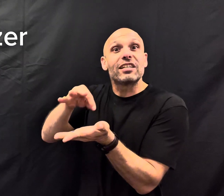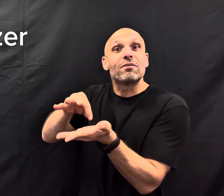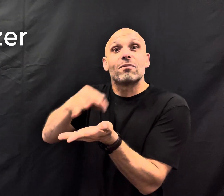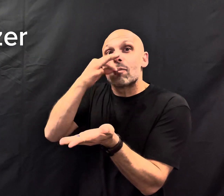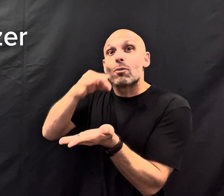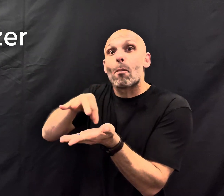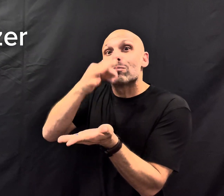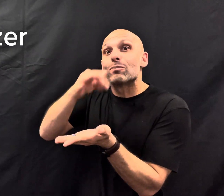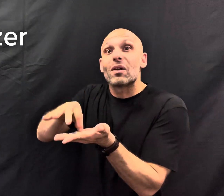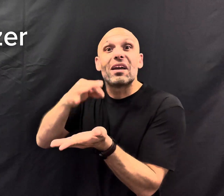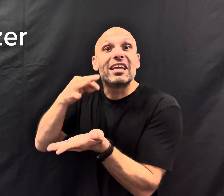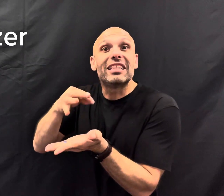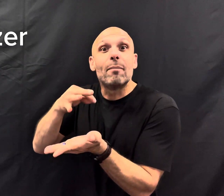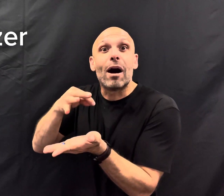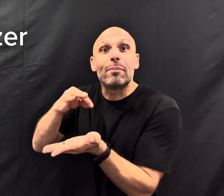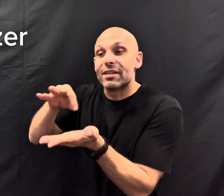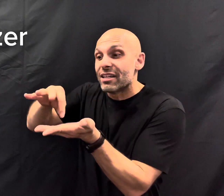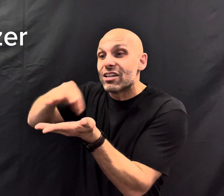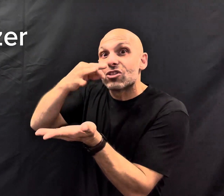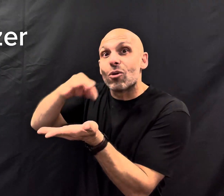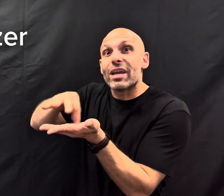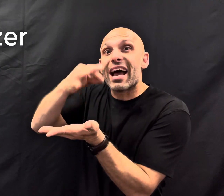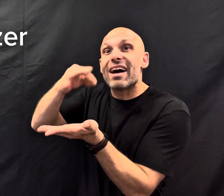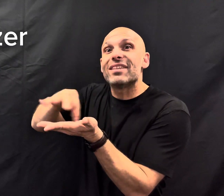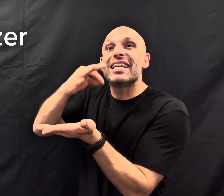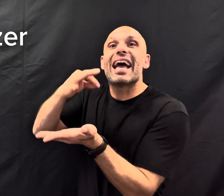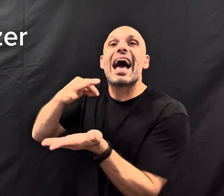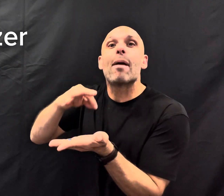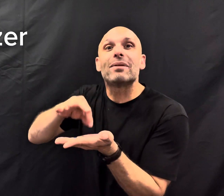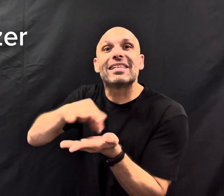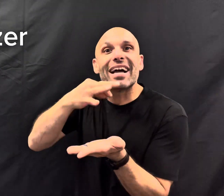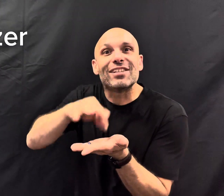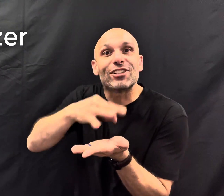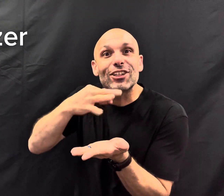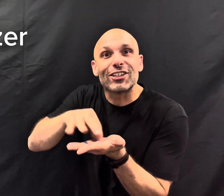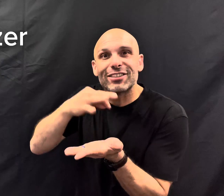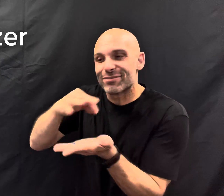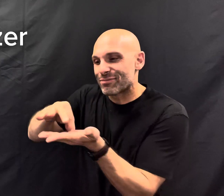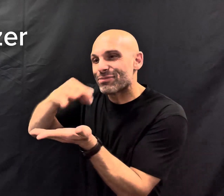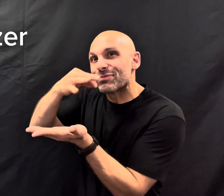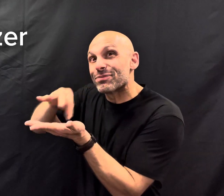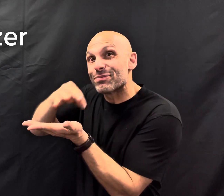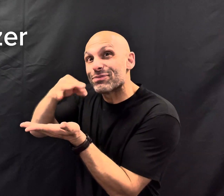and eat them up. So we have the appetizer.